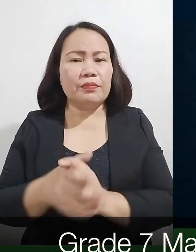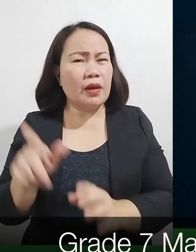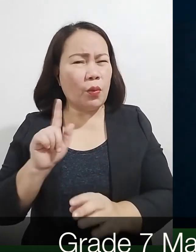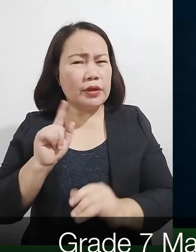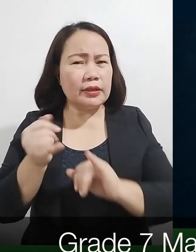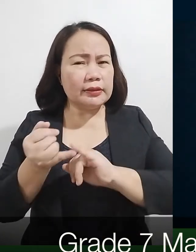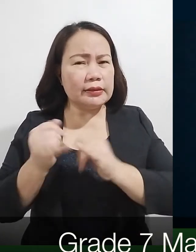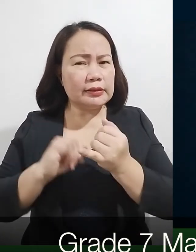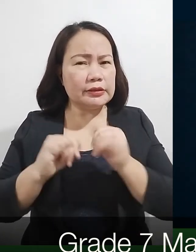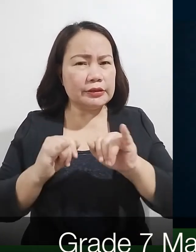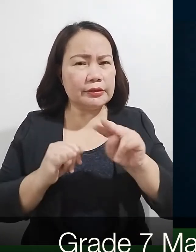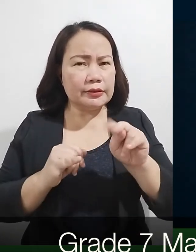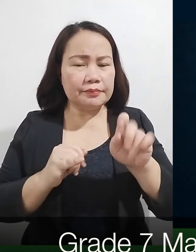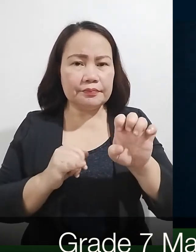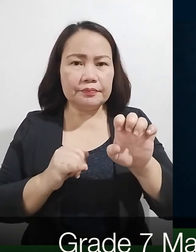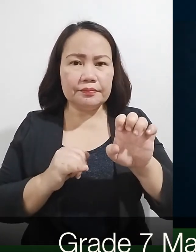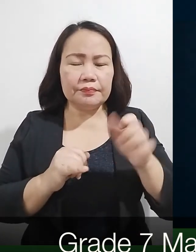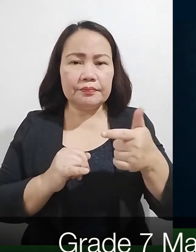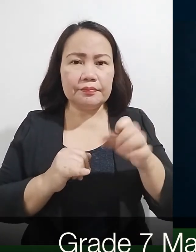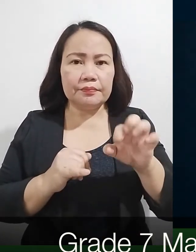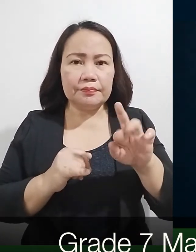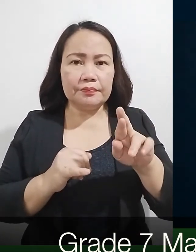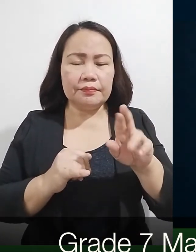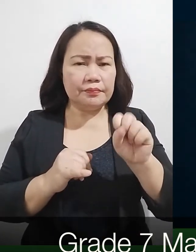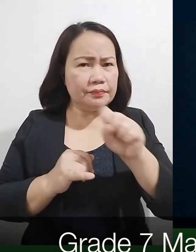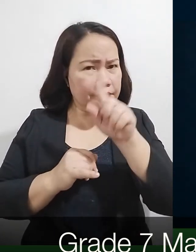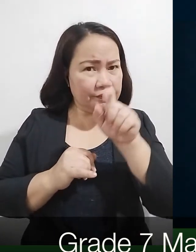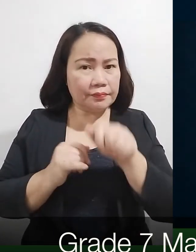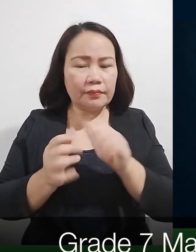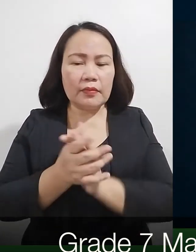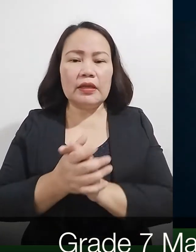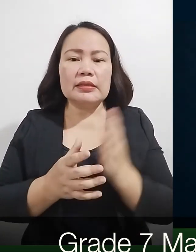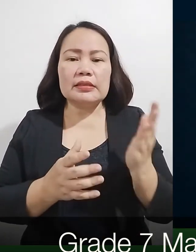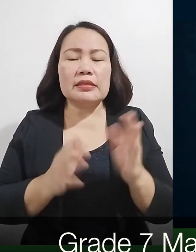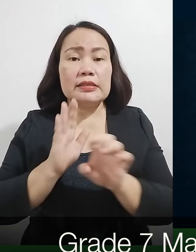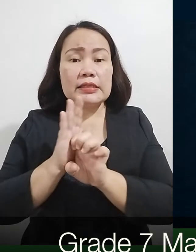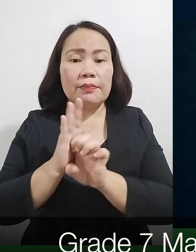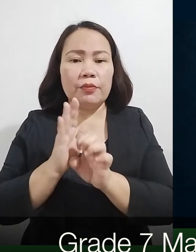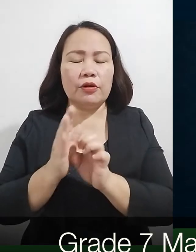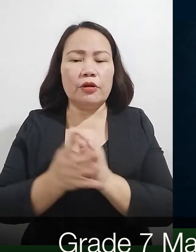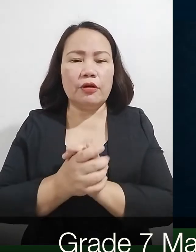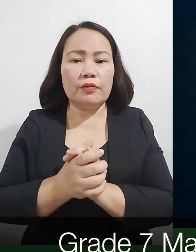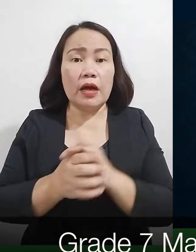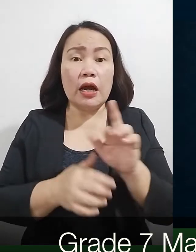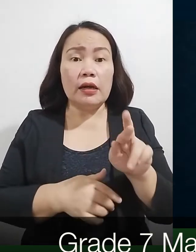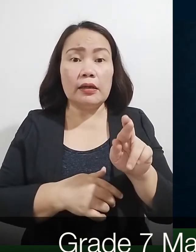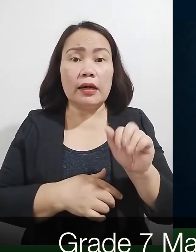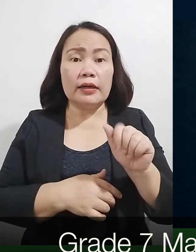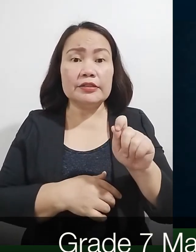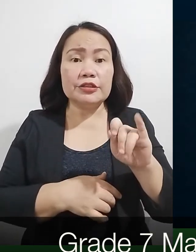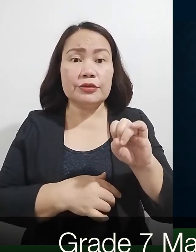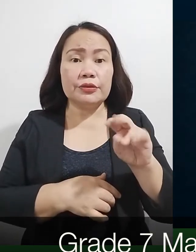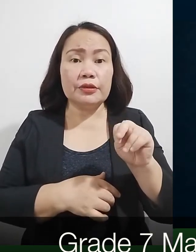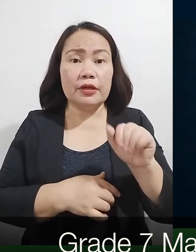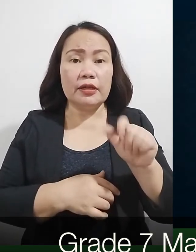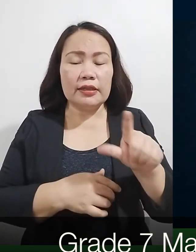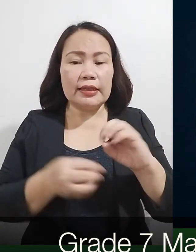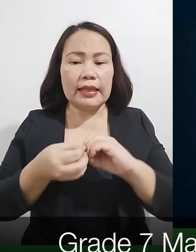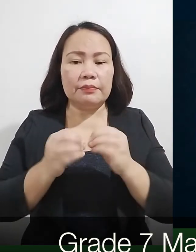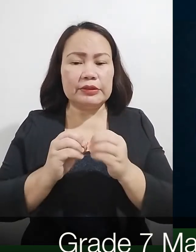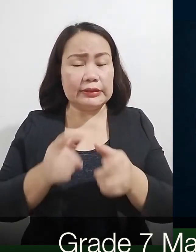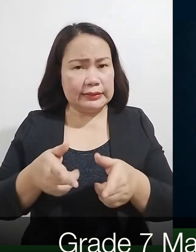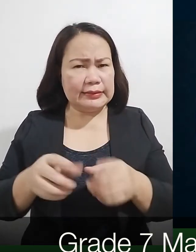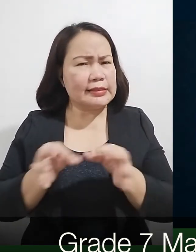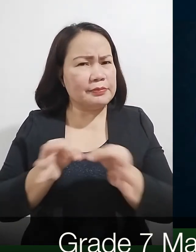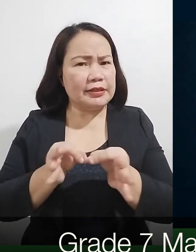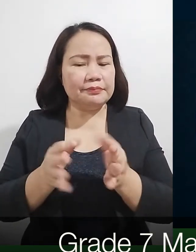are integers? So this is one of the examples of rational numbers. So let me